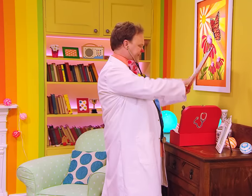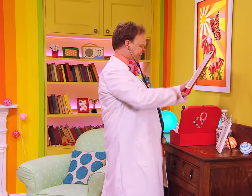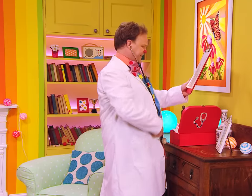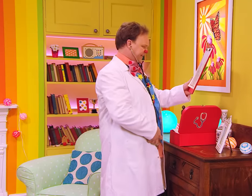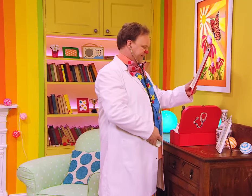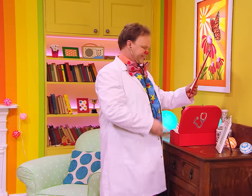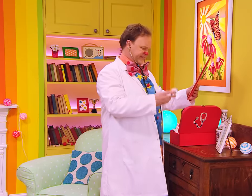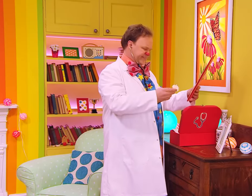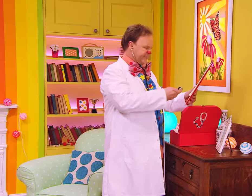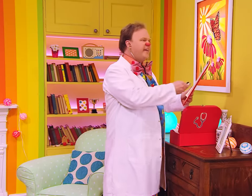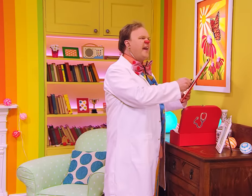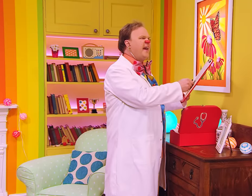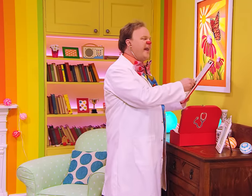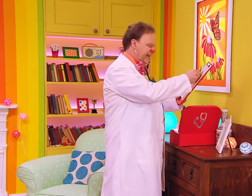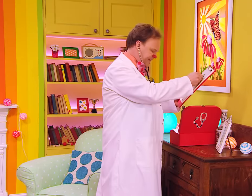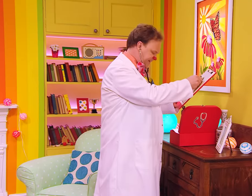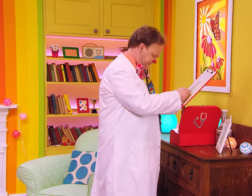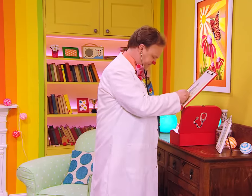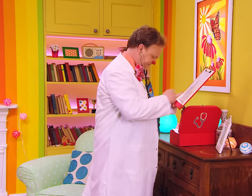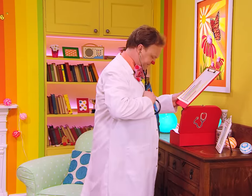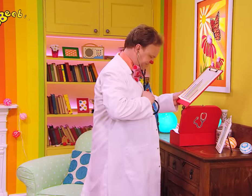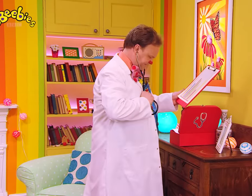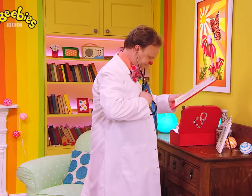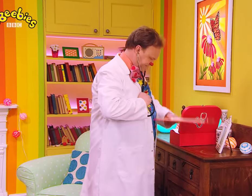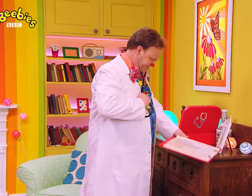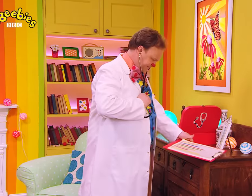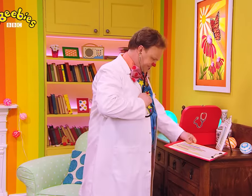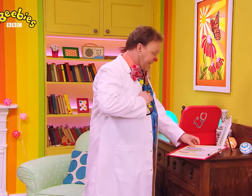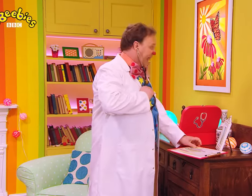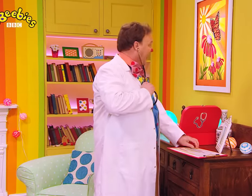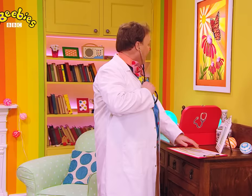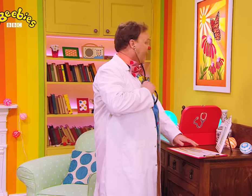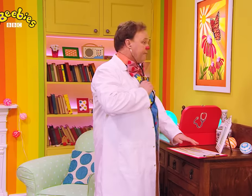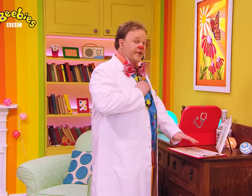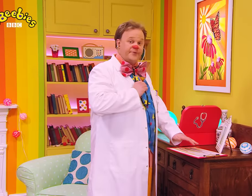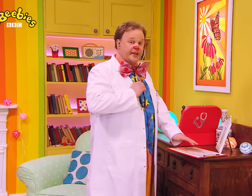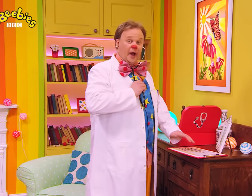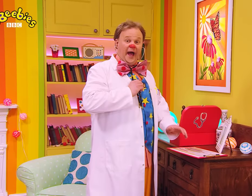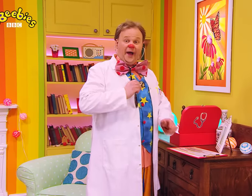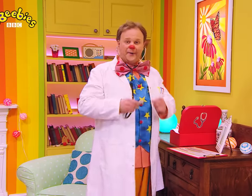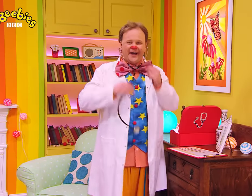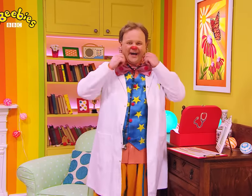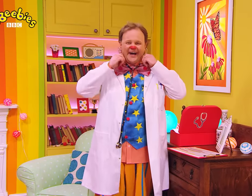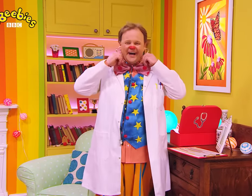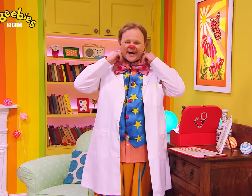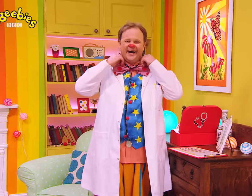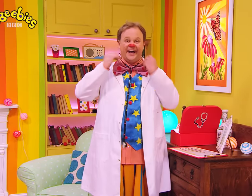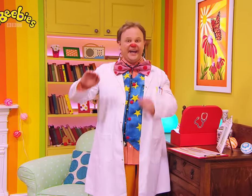Good. Yes. Dr. Tumble! Dr. Tumble! Hey, what who's it? Oh!